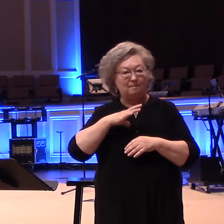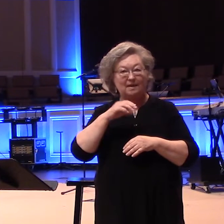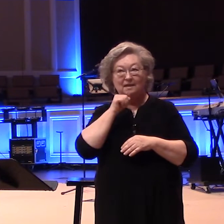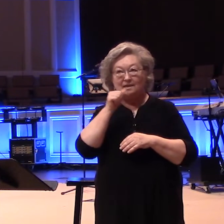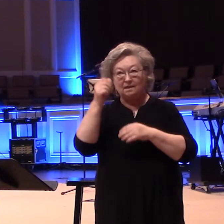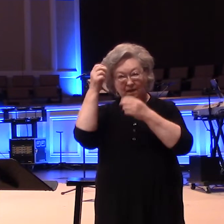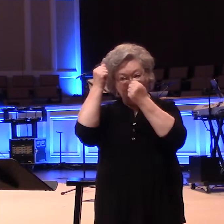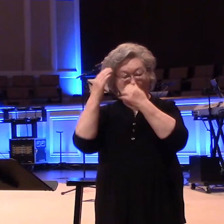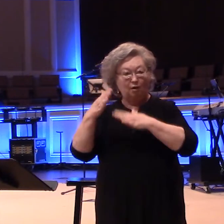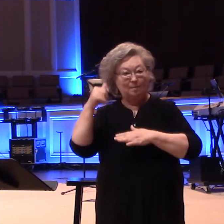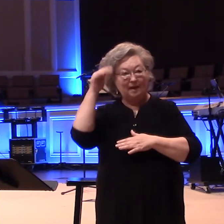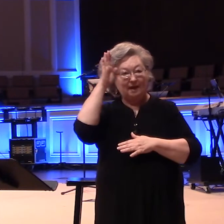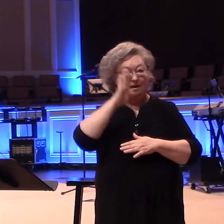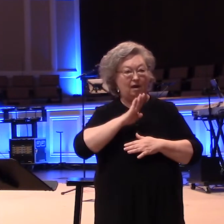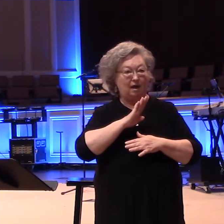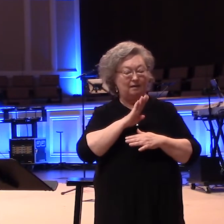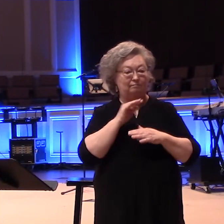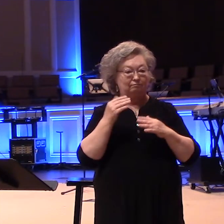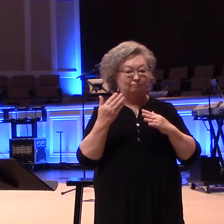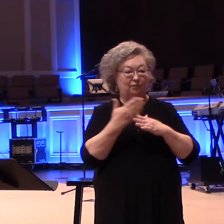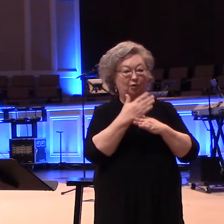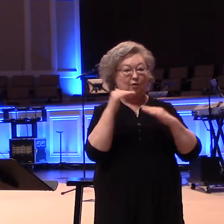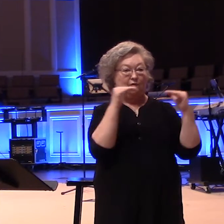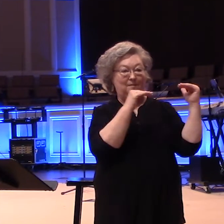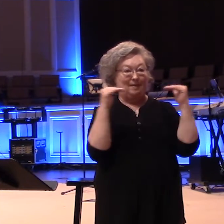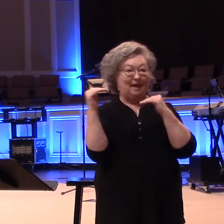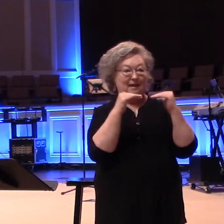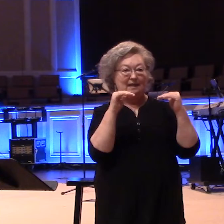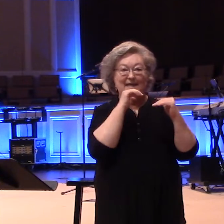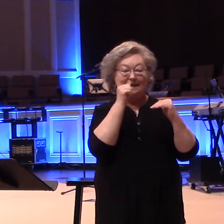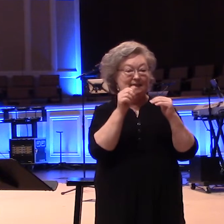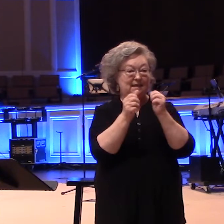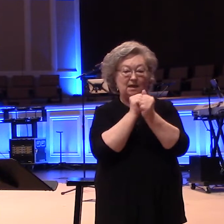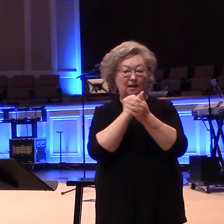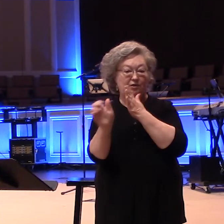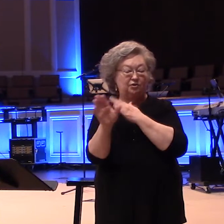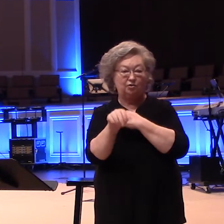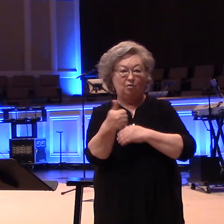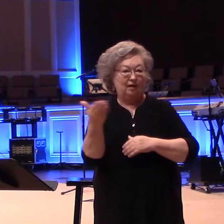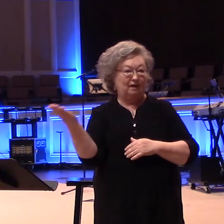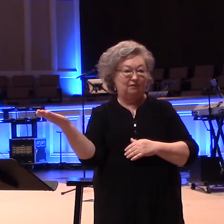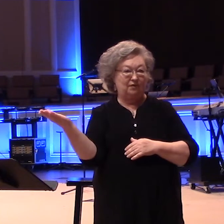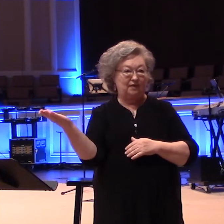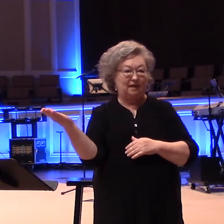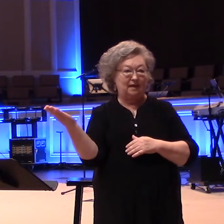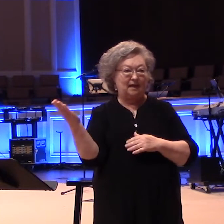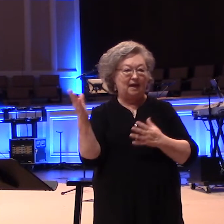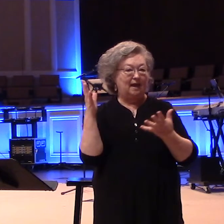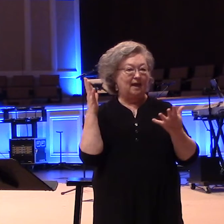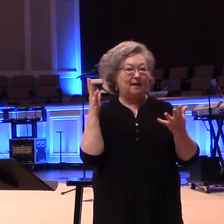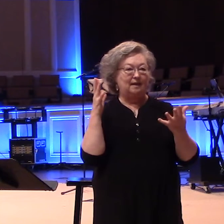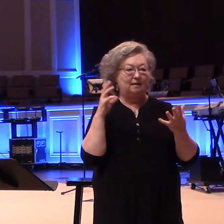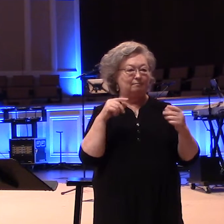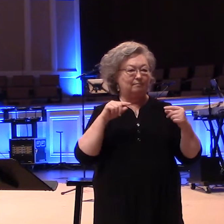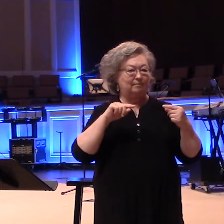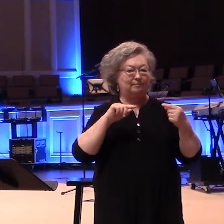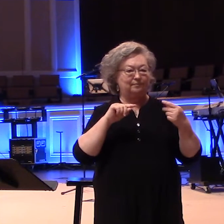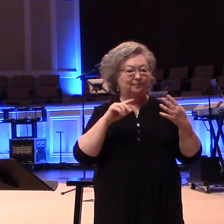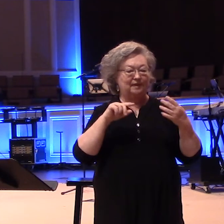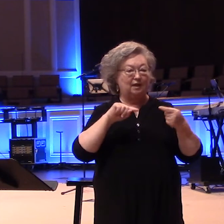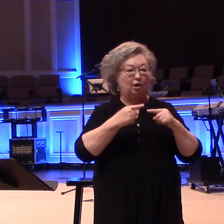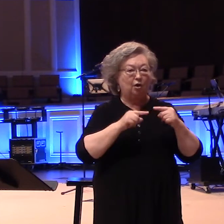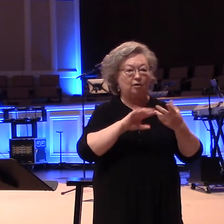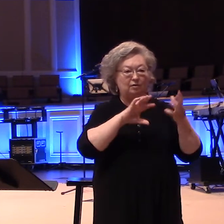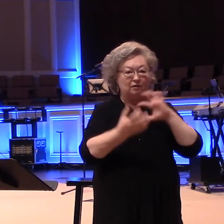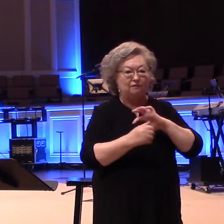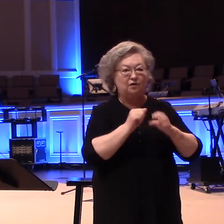So God says, I want to be in a covenant relationship with you. You know what makes a good home? One of the factors that makes a really good home